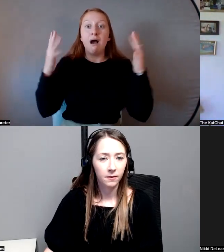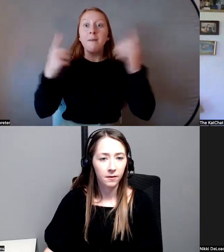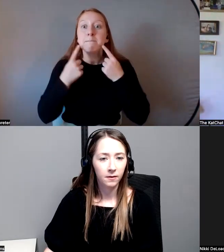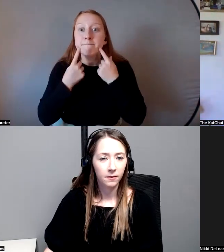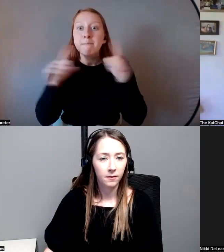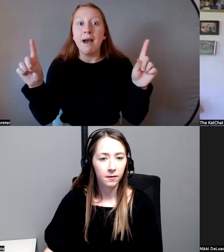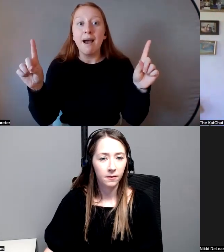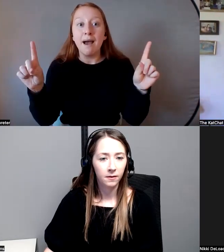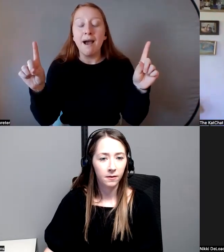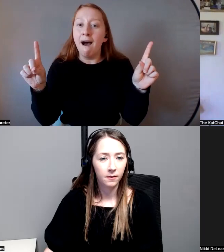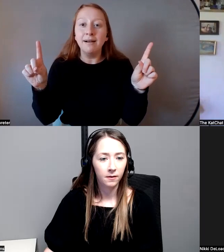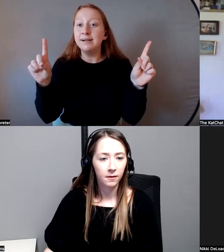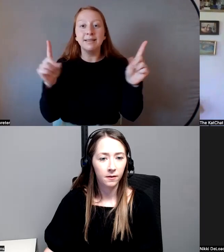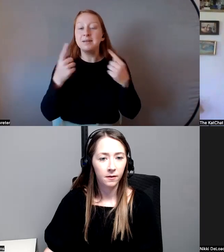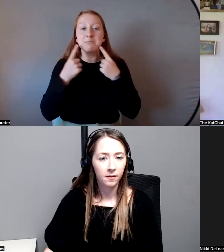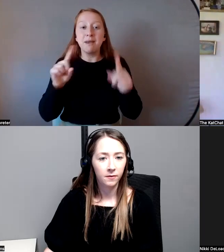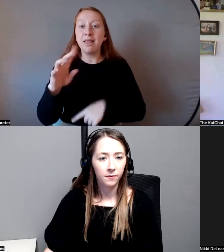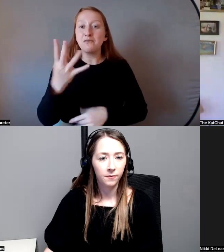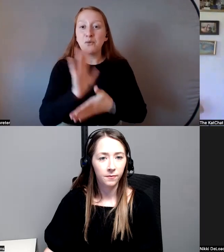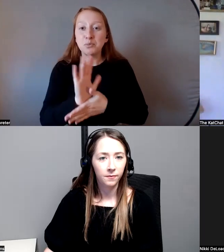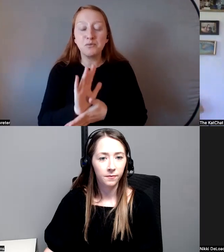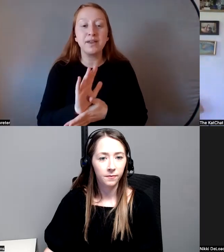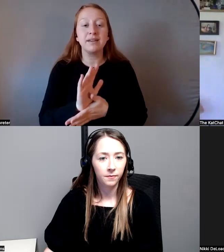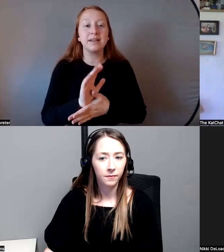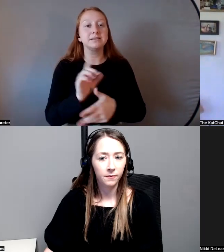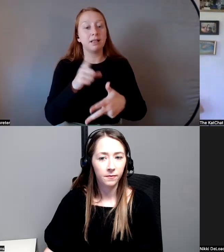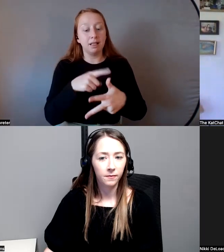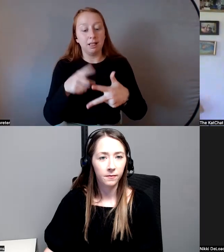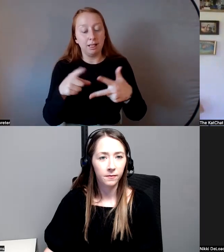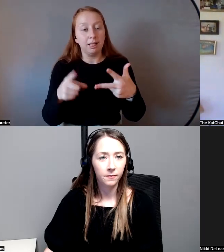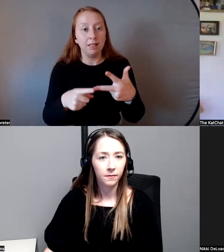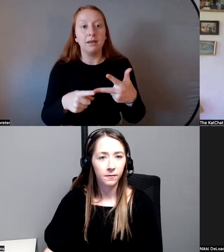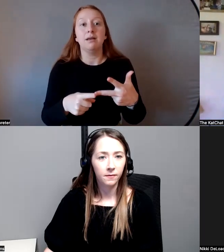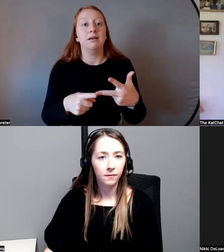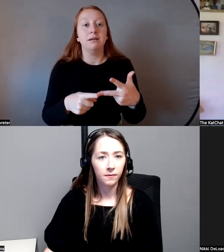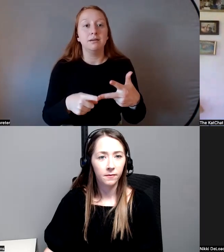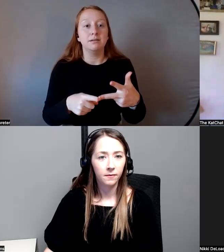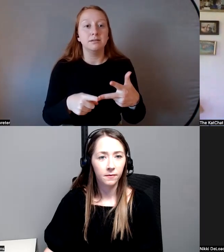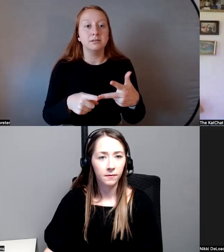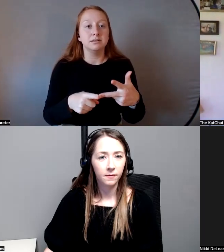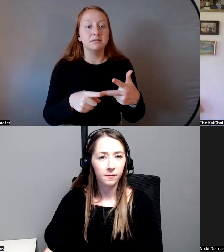thinking about something, every movie was like, nah, to do,